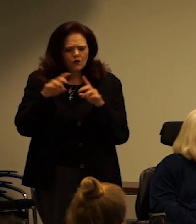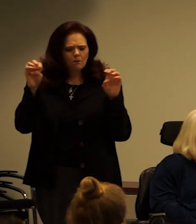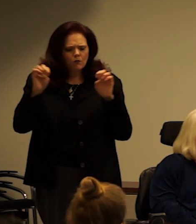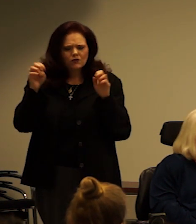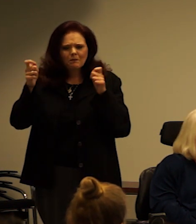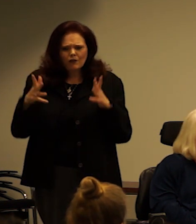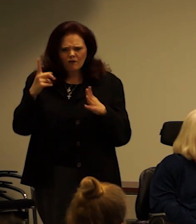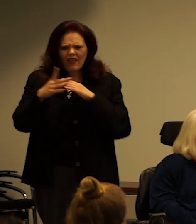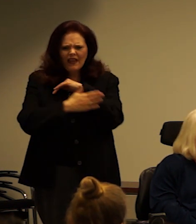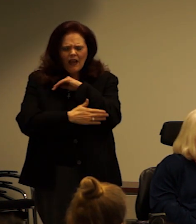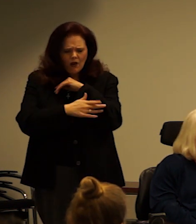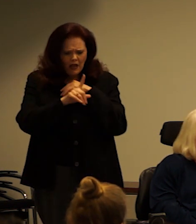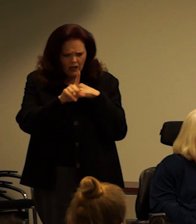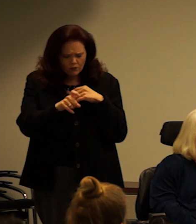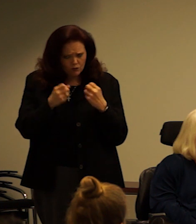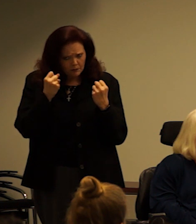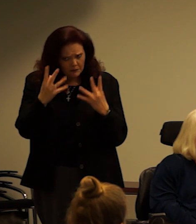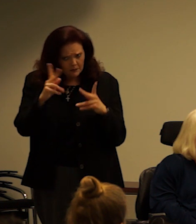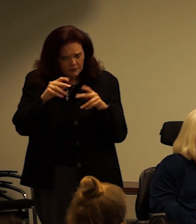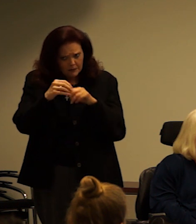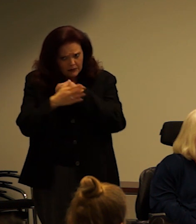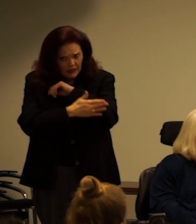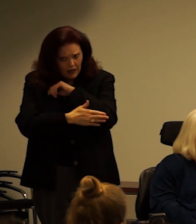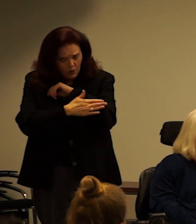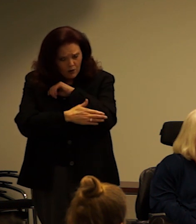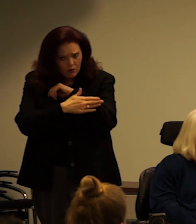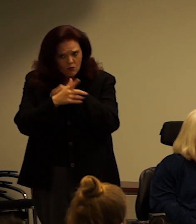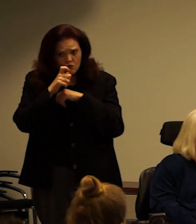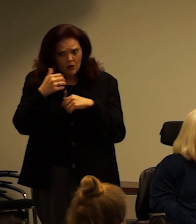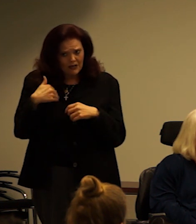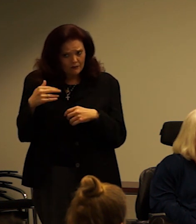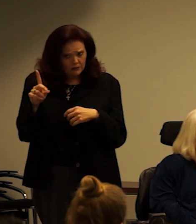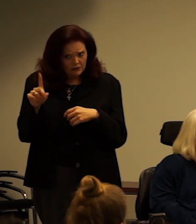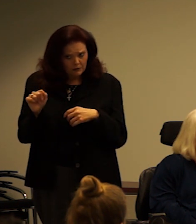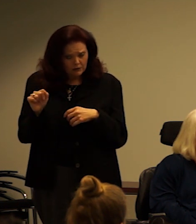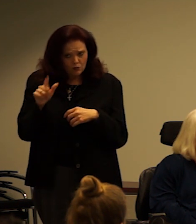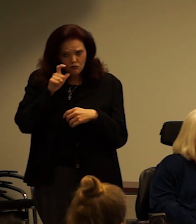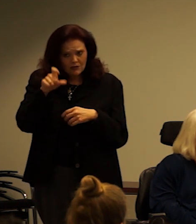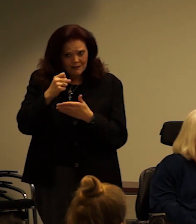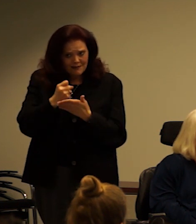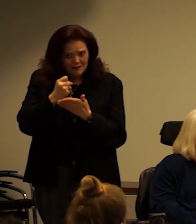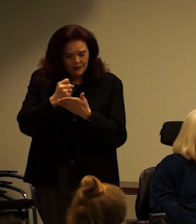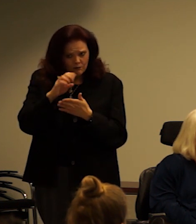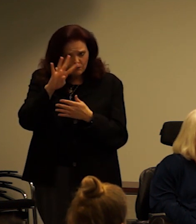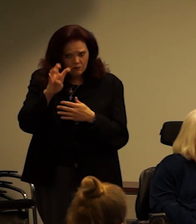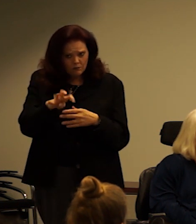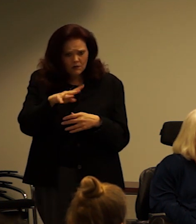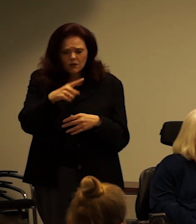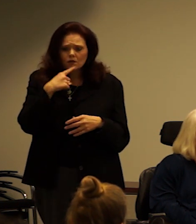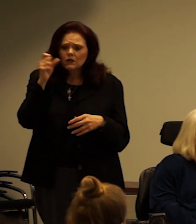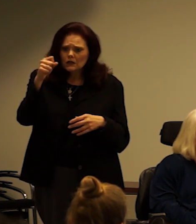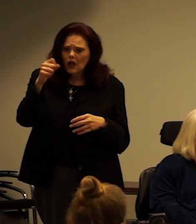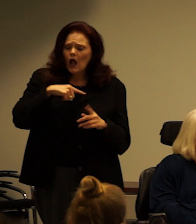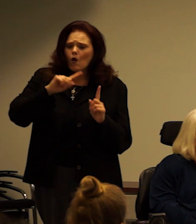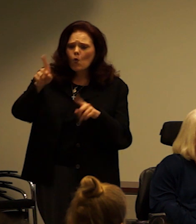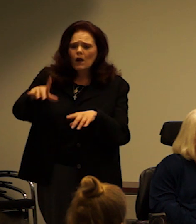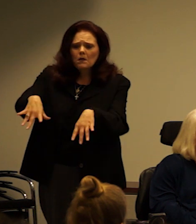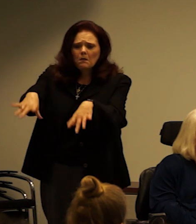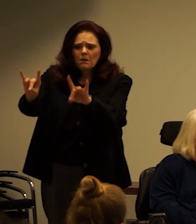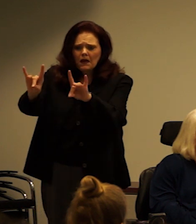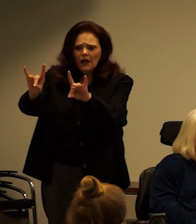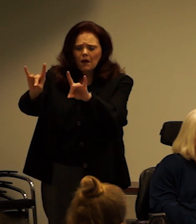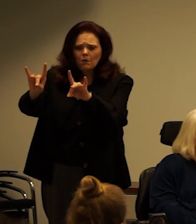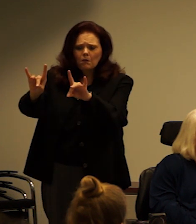asked him, I said, were there very many people in the county with disabilities that needed help? And he said to me, yeah, I went and picked up